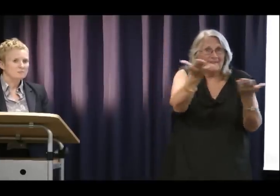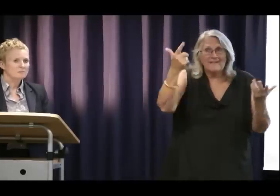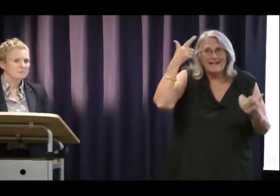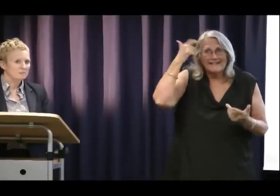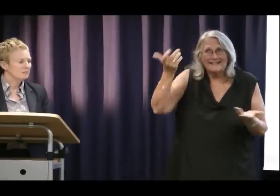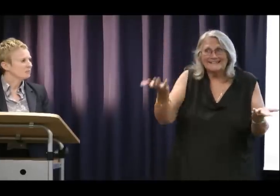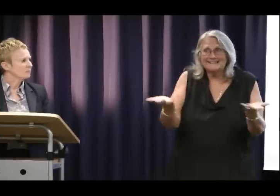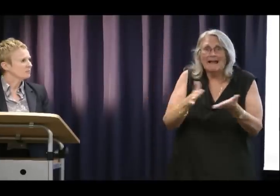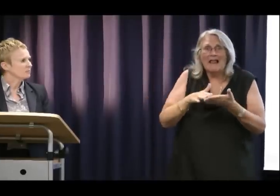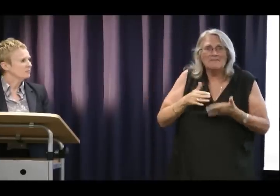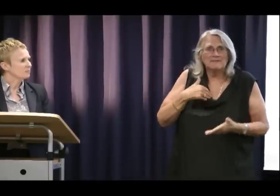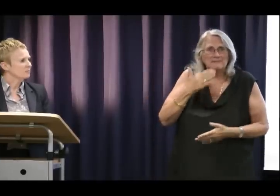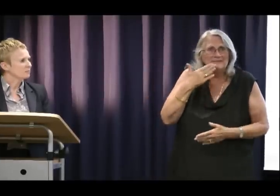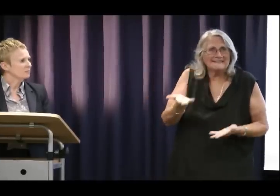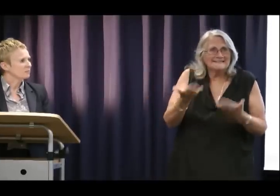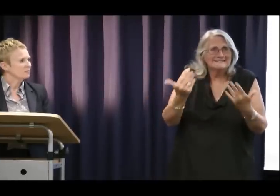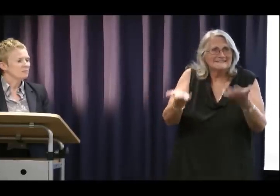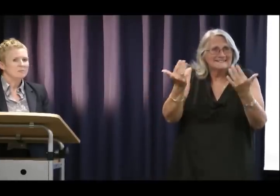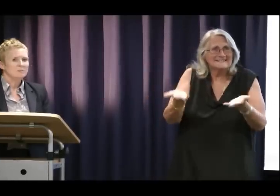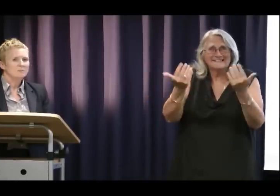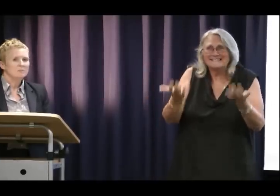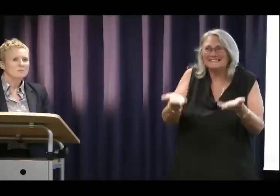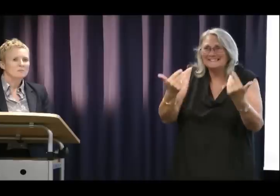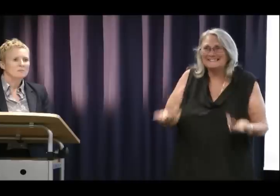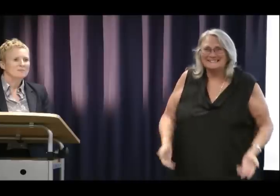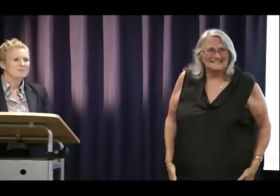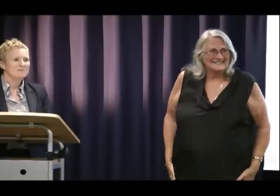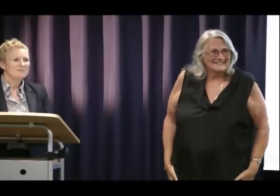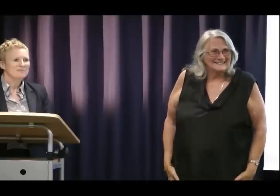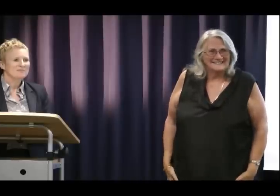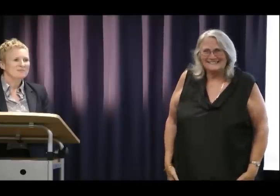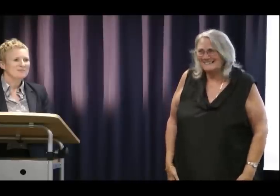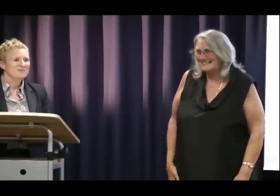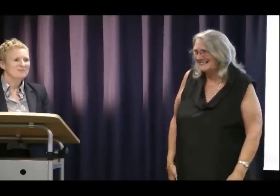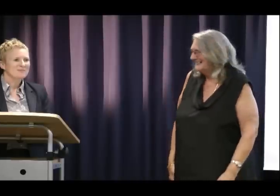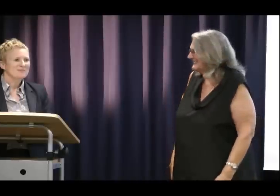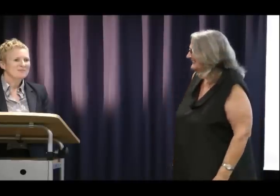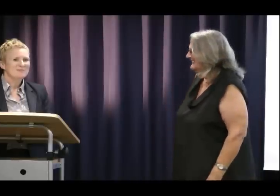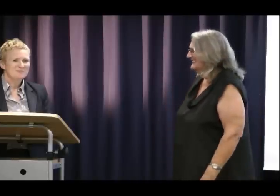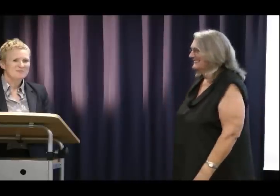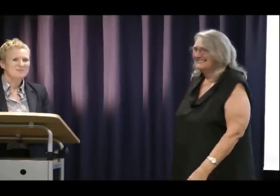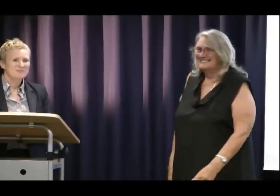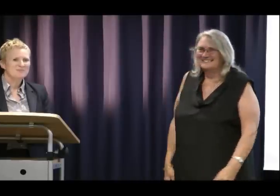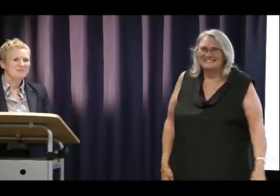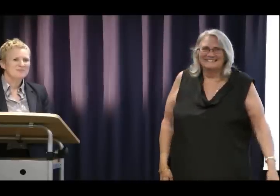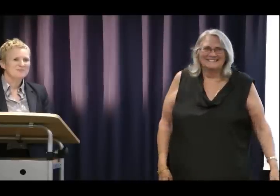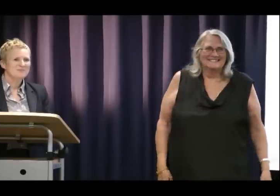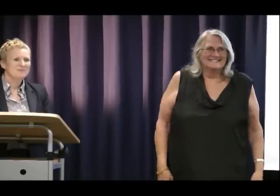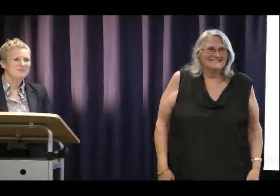interpreting organisation, I think that's fine. Do you have any ideas from the audience? Help me.